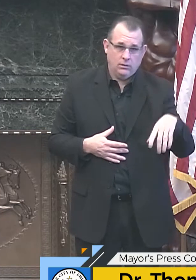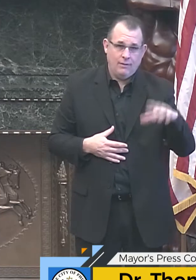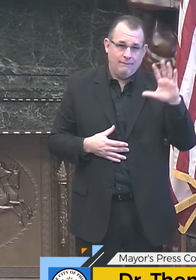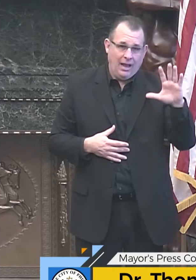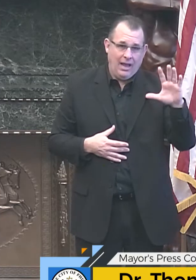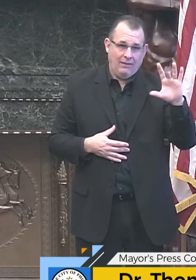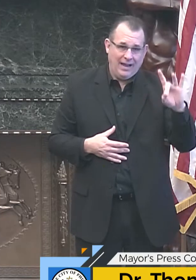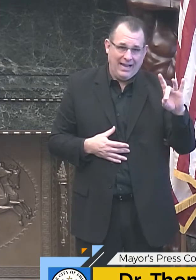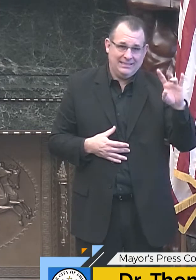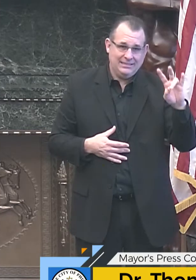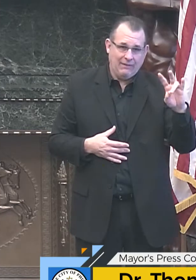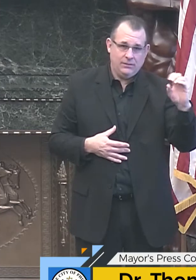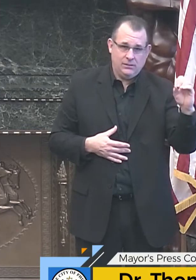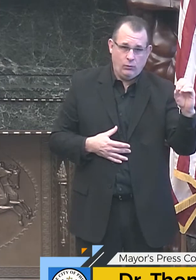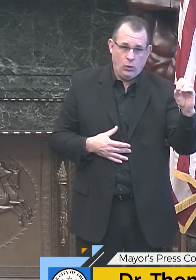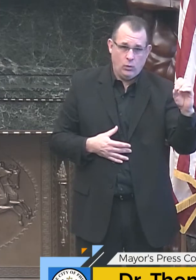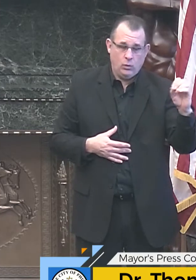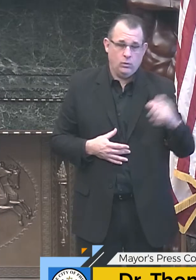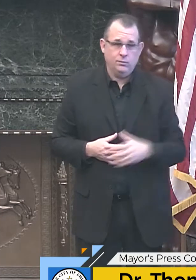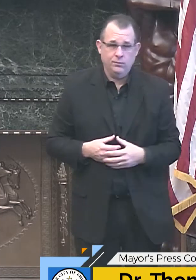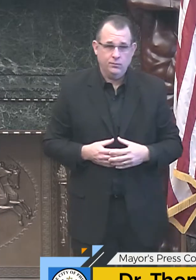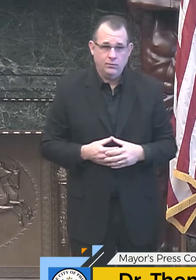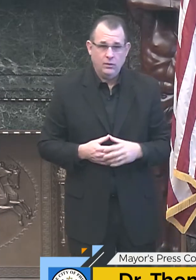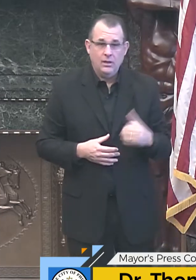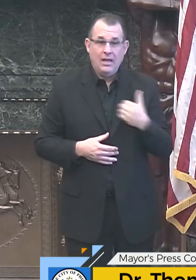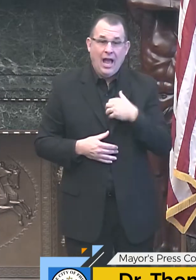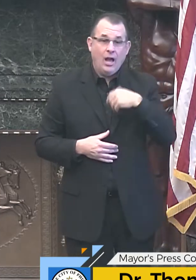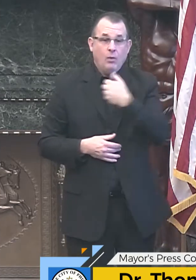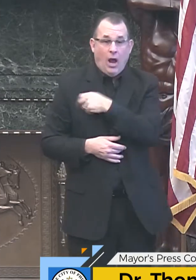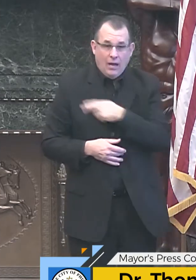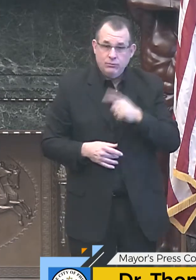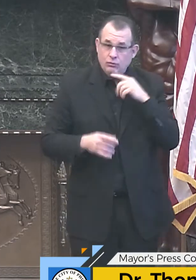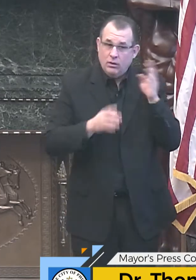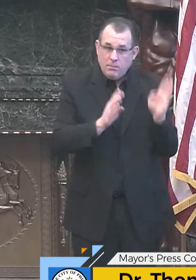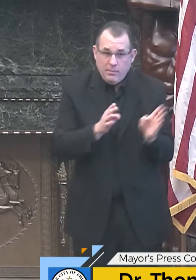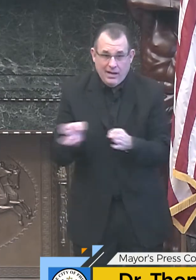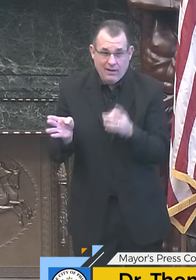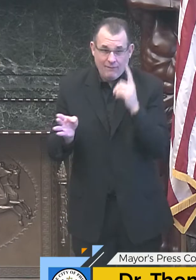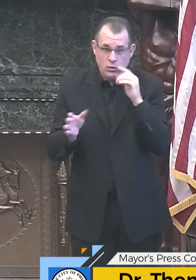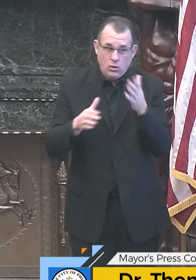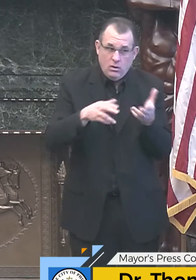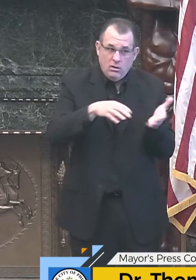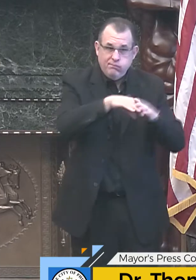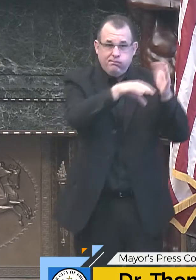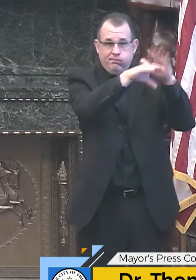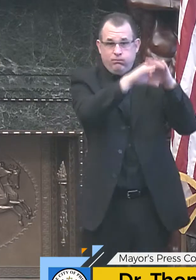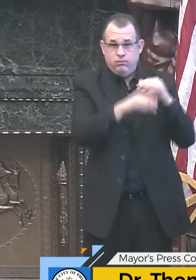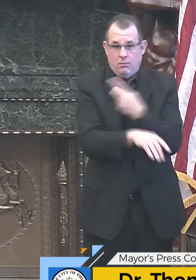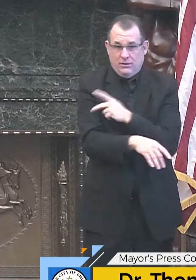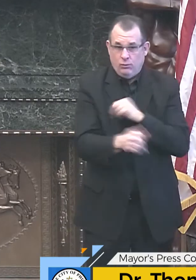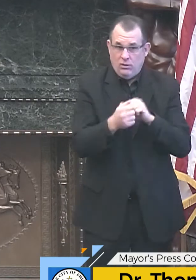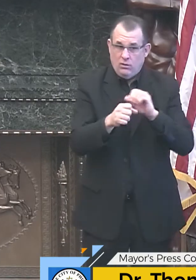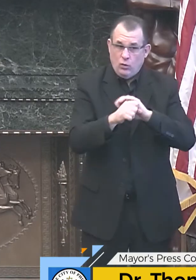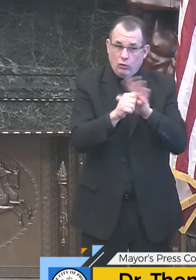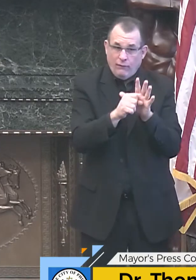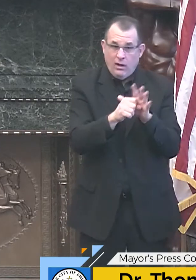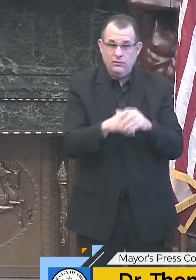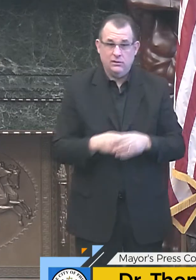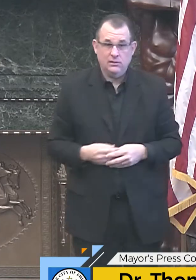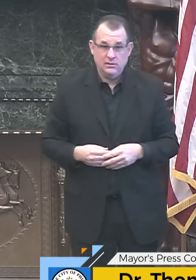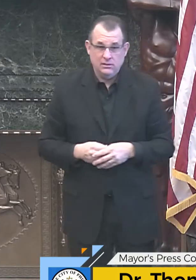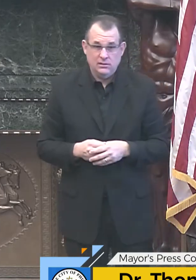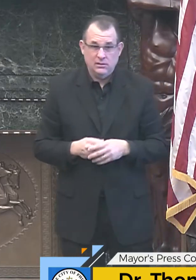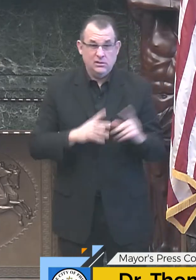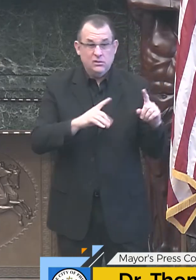1-267-491-5870. Our hospitals are preparing for the increase in the number of patients with coronavirus infection. So